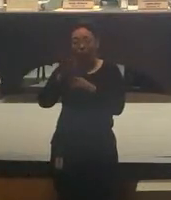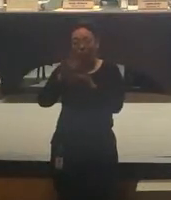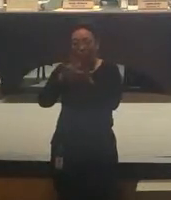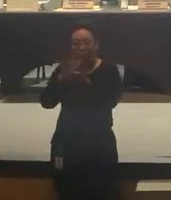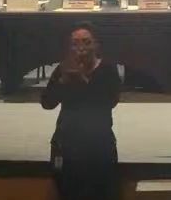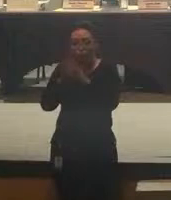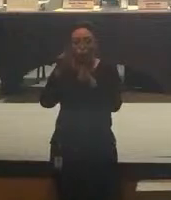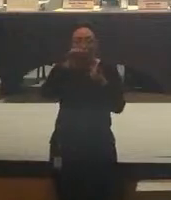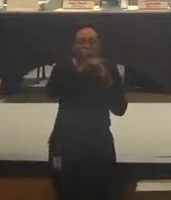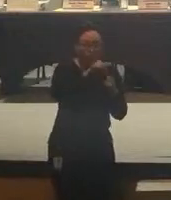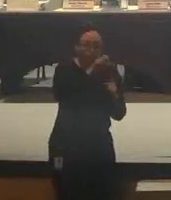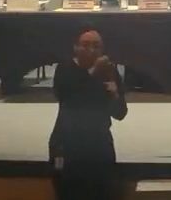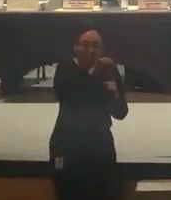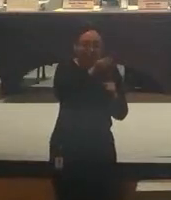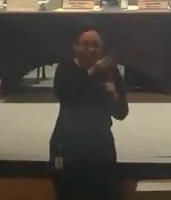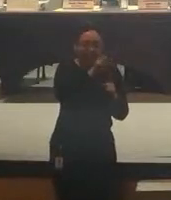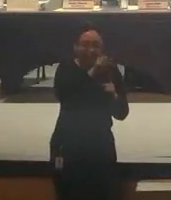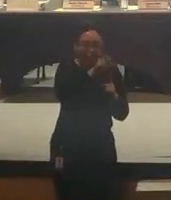Silvestri Middle School.